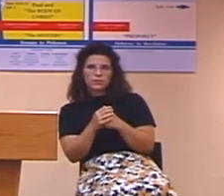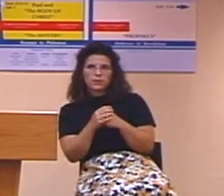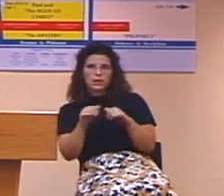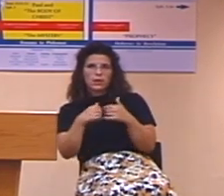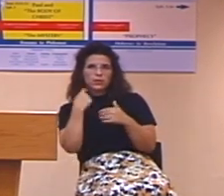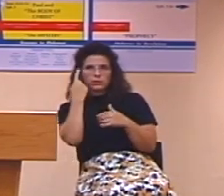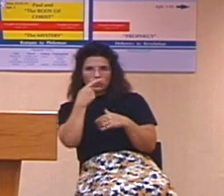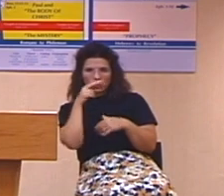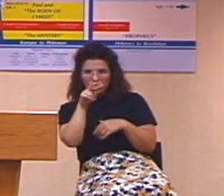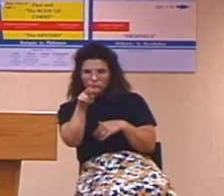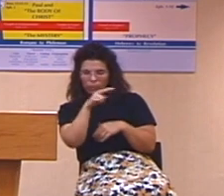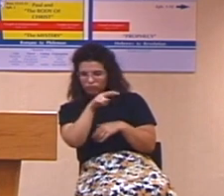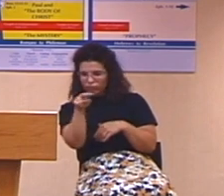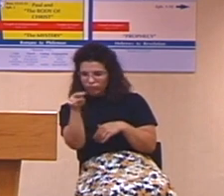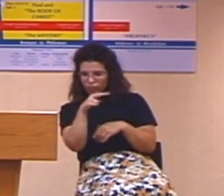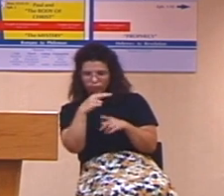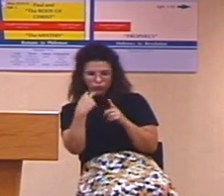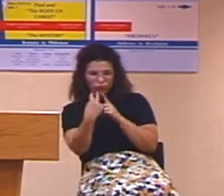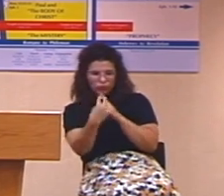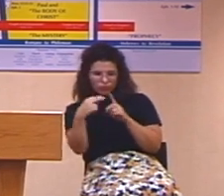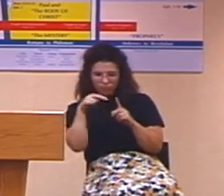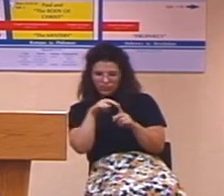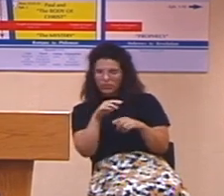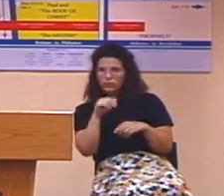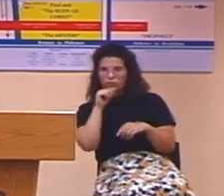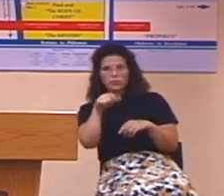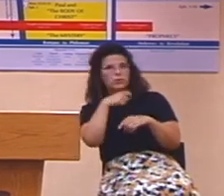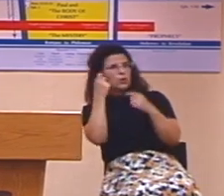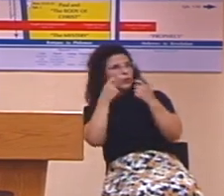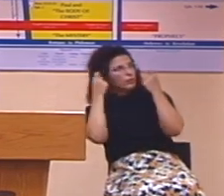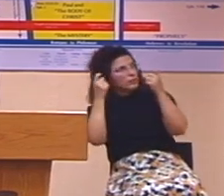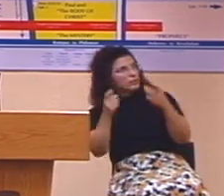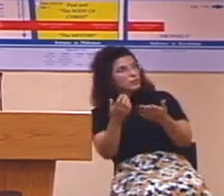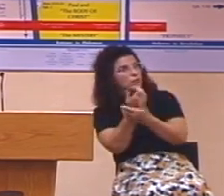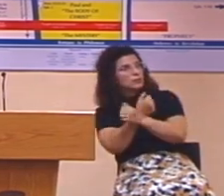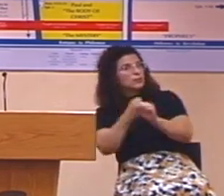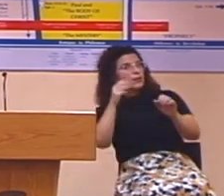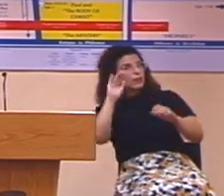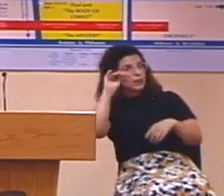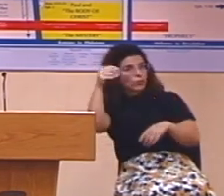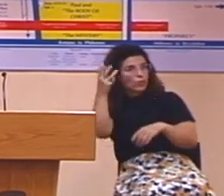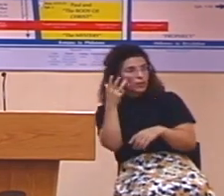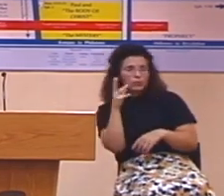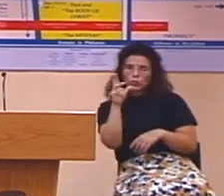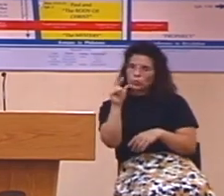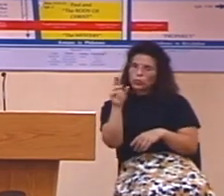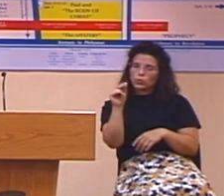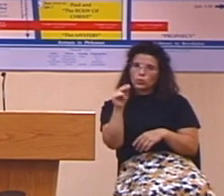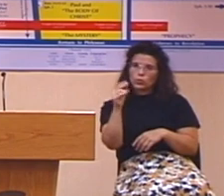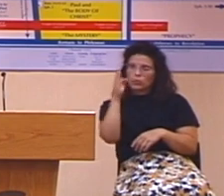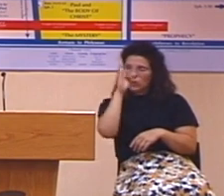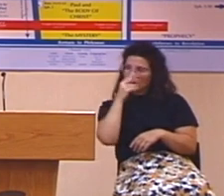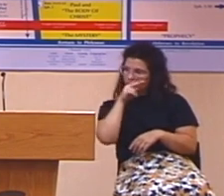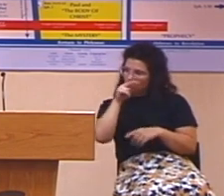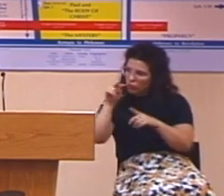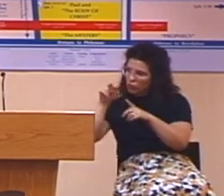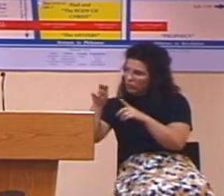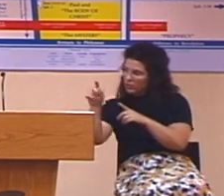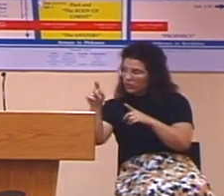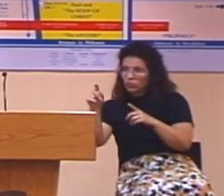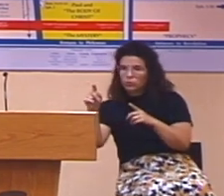How does he look at you? No, it's just another sinner saved by grace. No. He looks at you